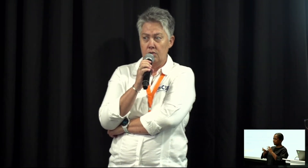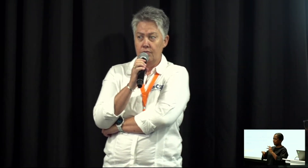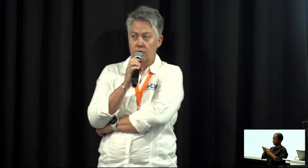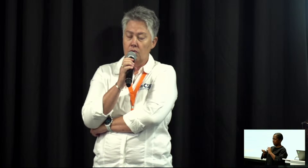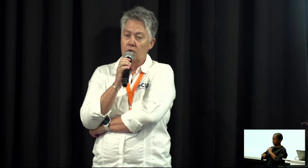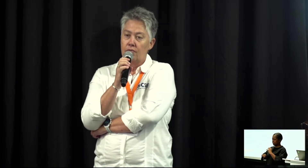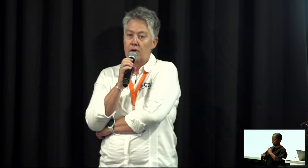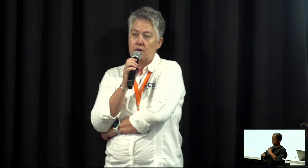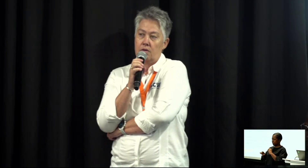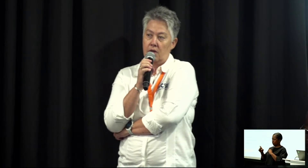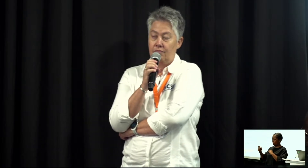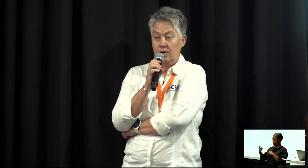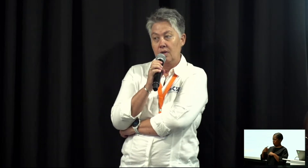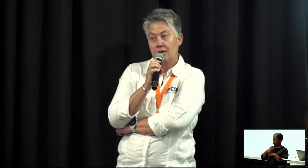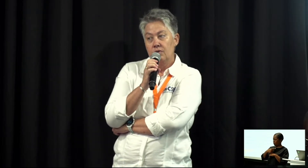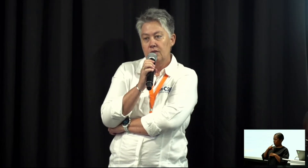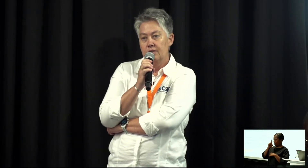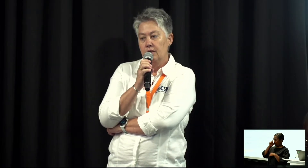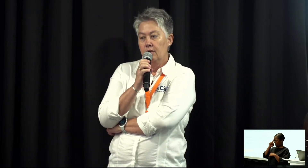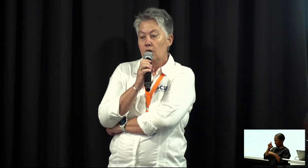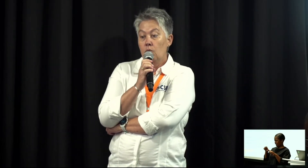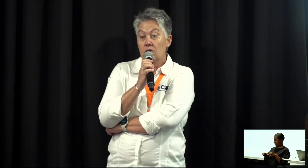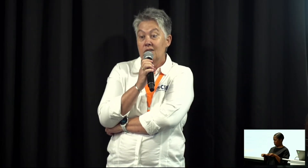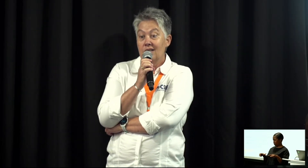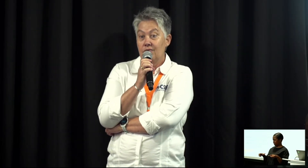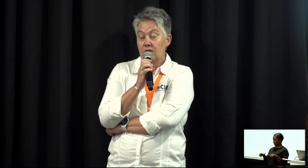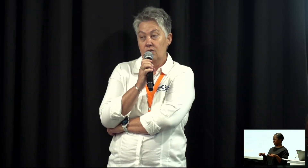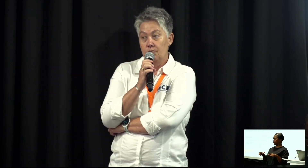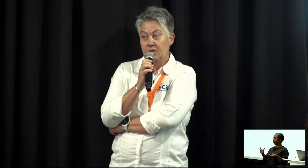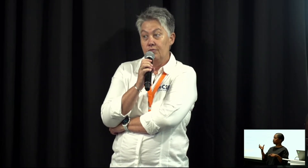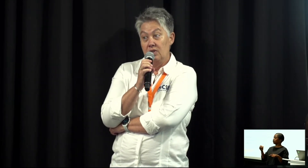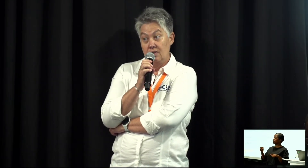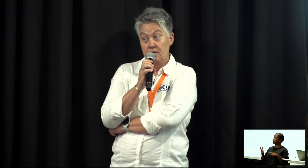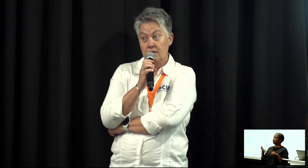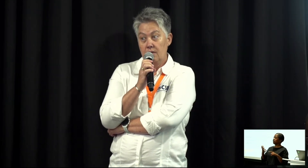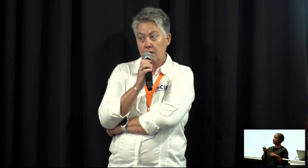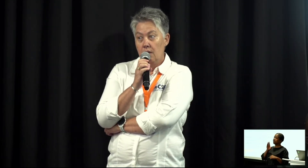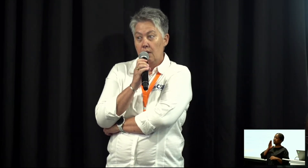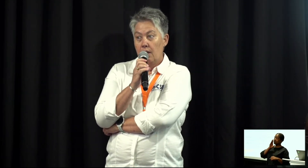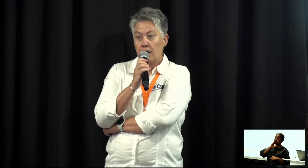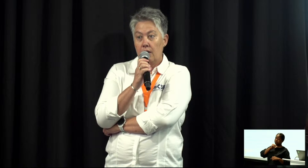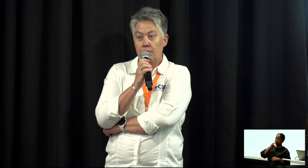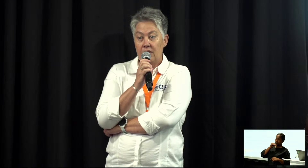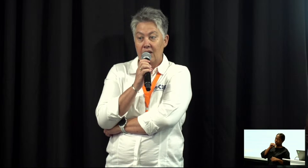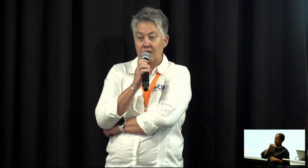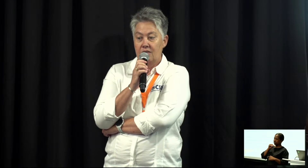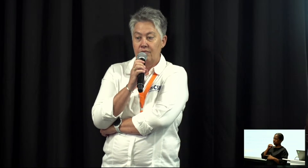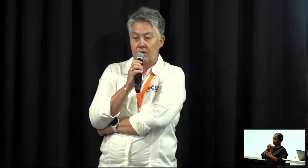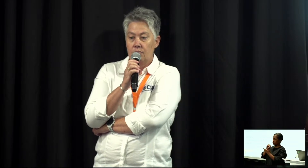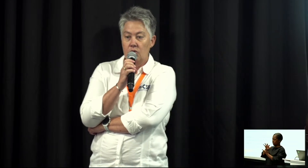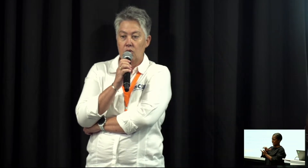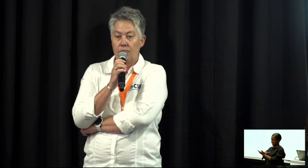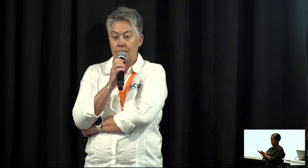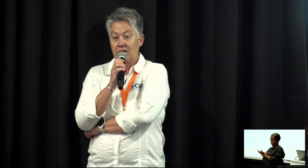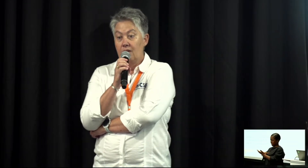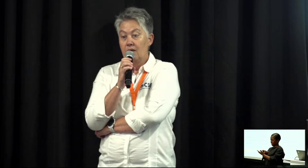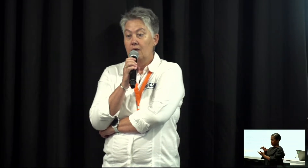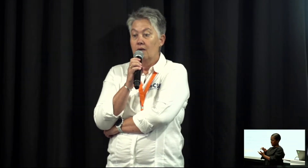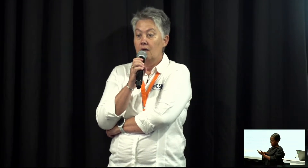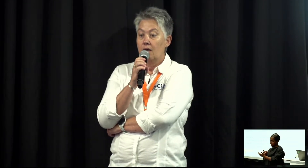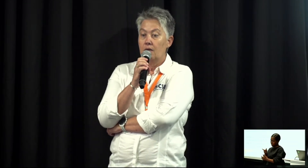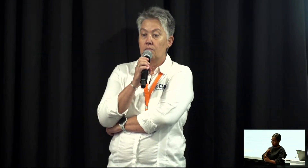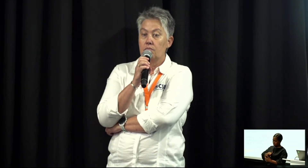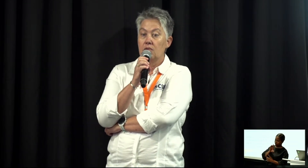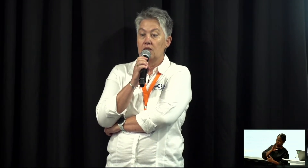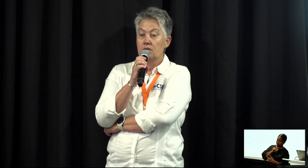recognition models for all of our African languages. We also have text-to-speech voices. And that is available